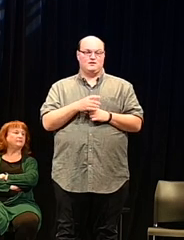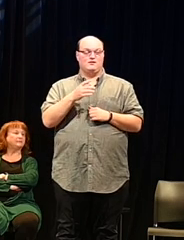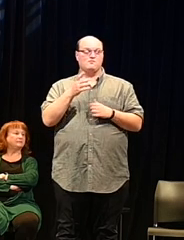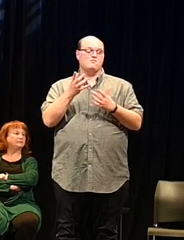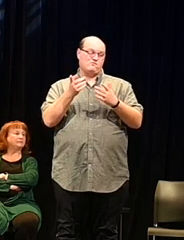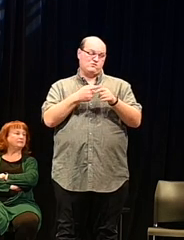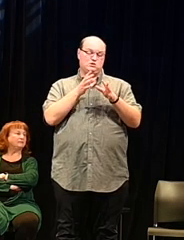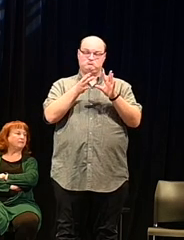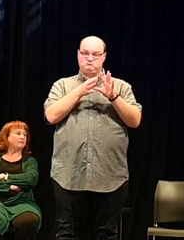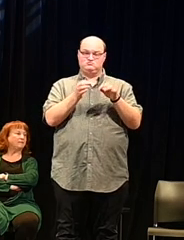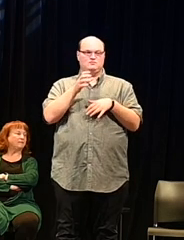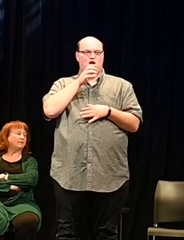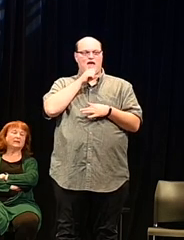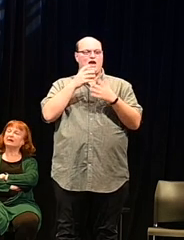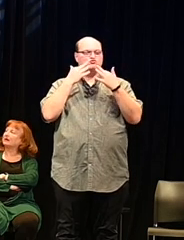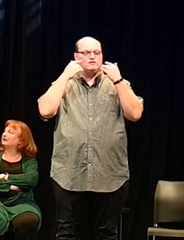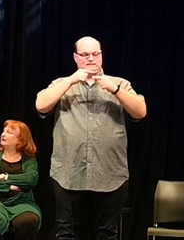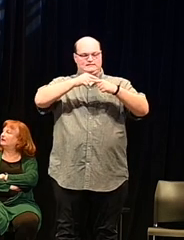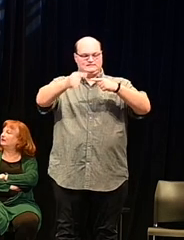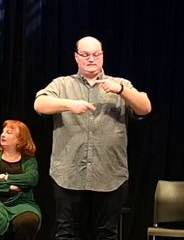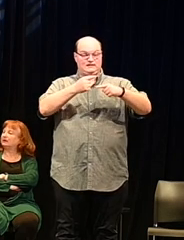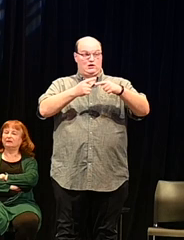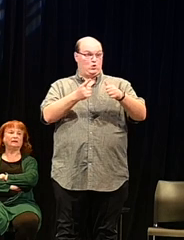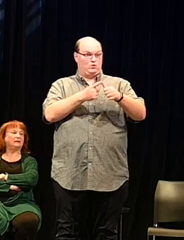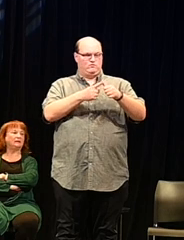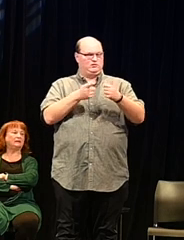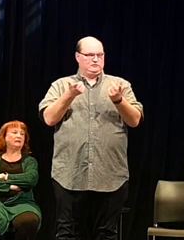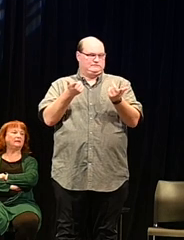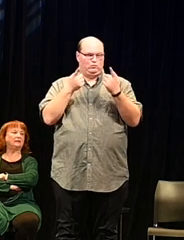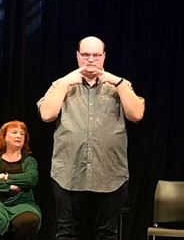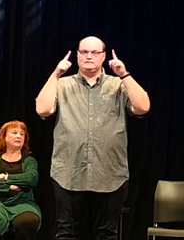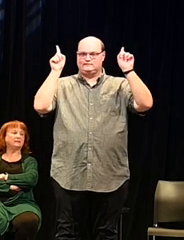that the first age-friendly cycle was really a tremendous success.